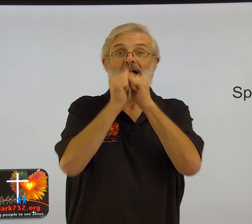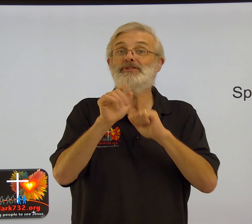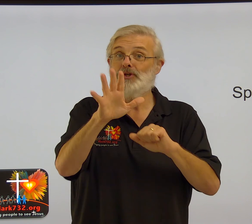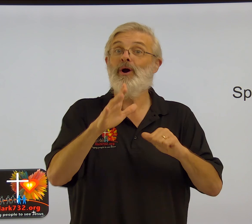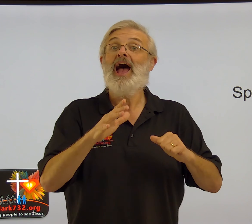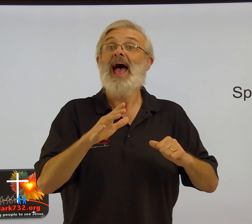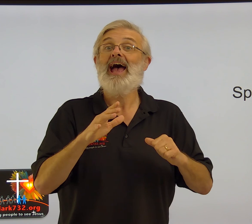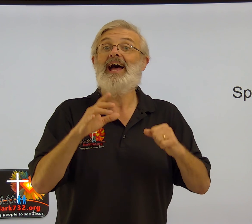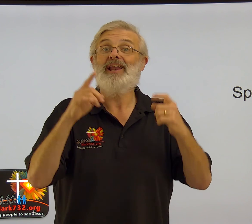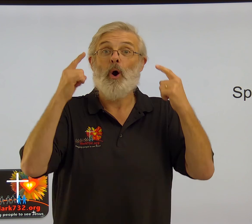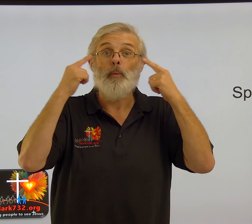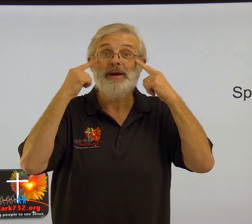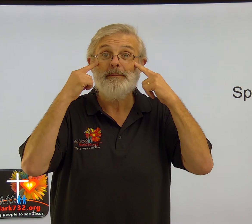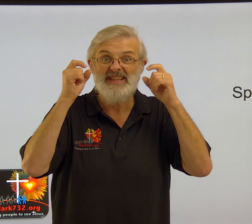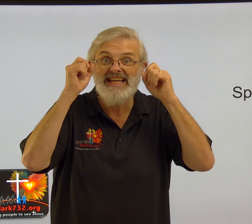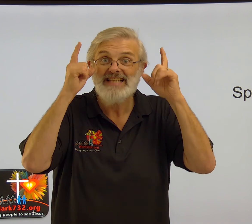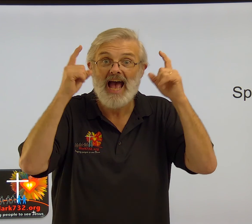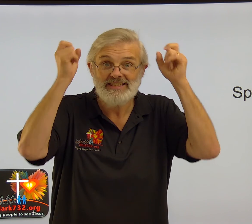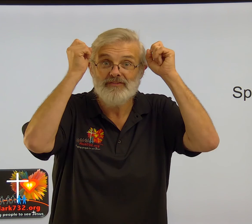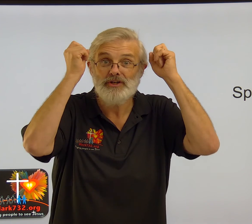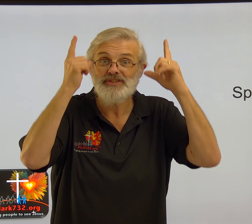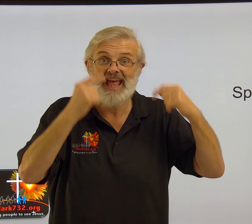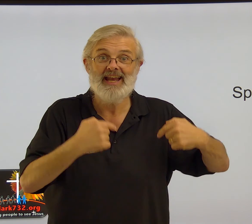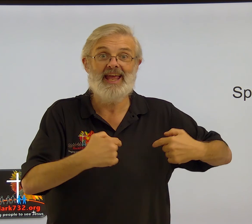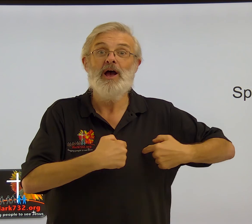you and open up these eyes of understanding, but the